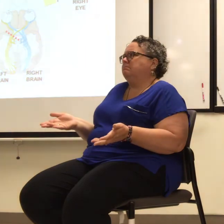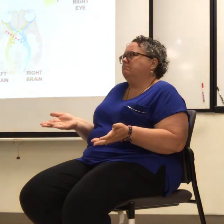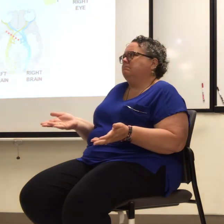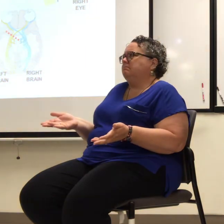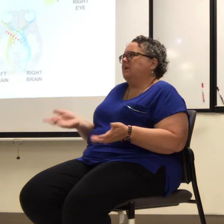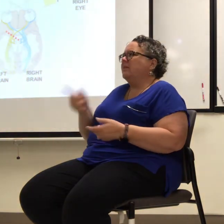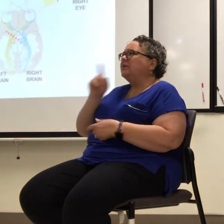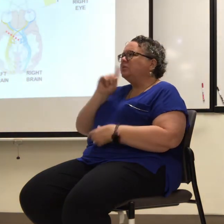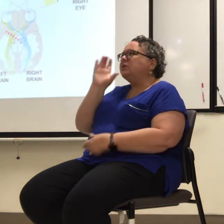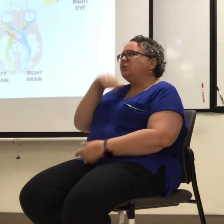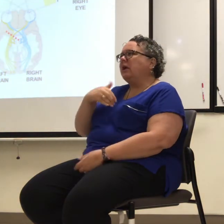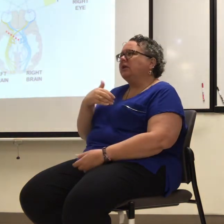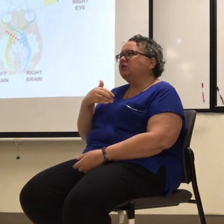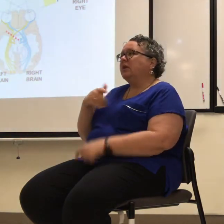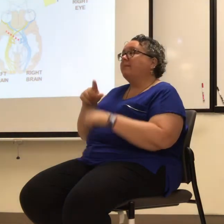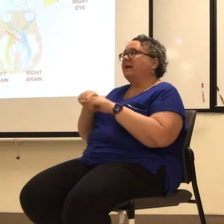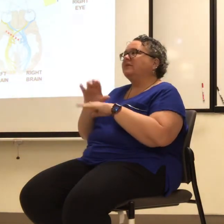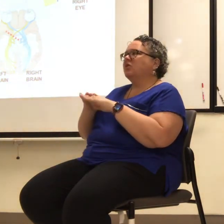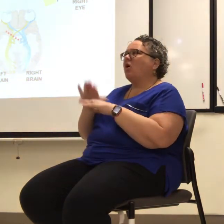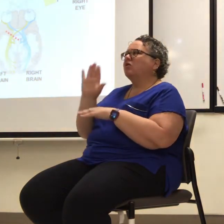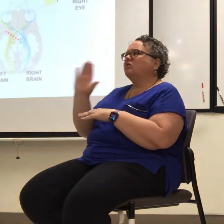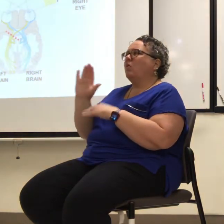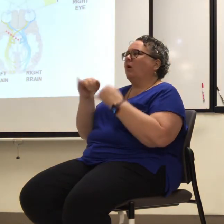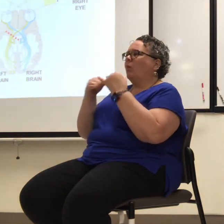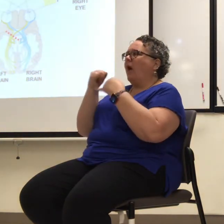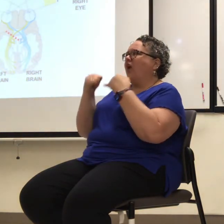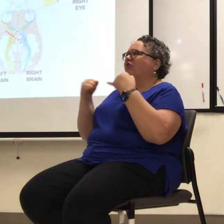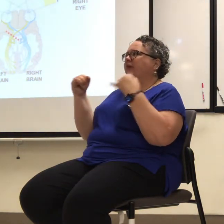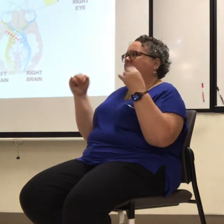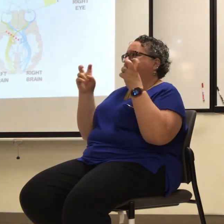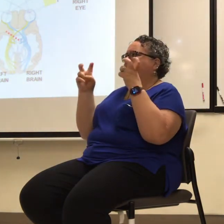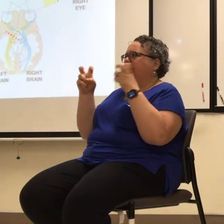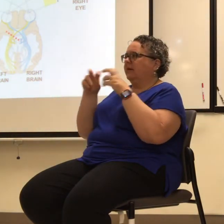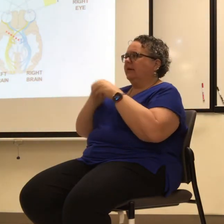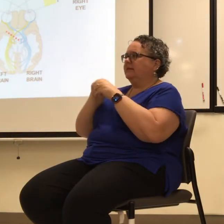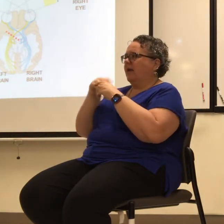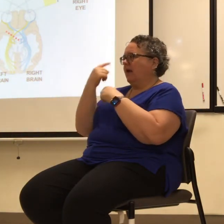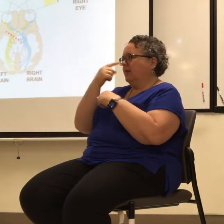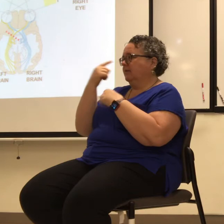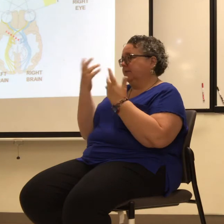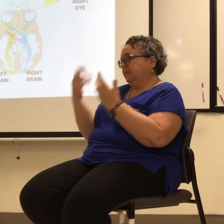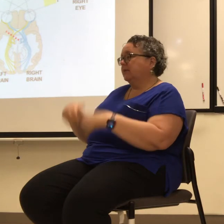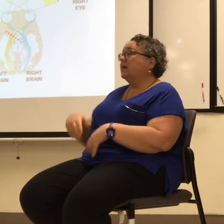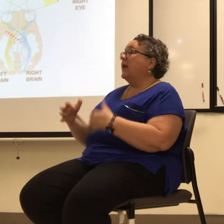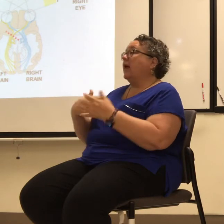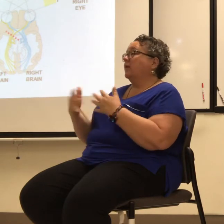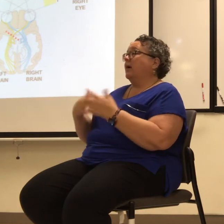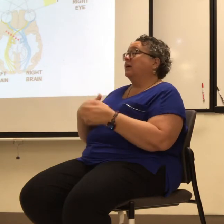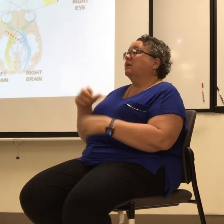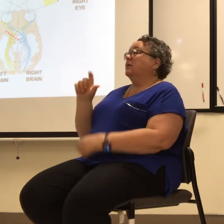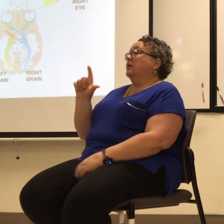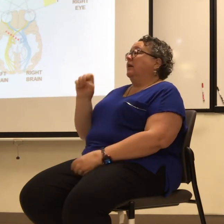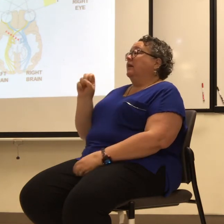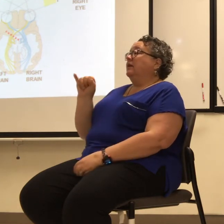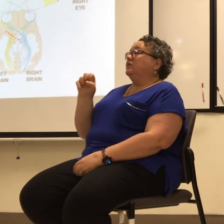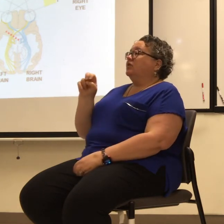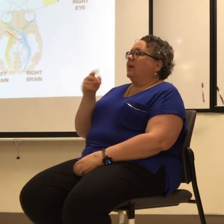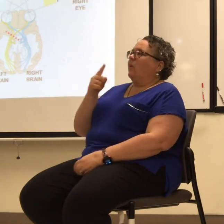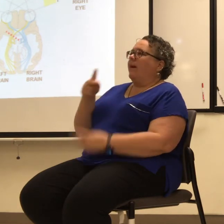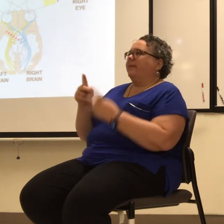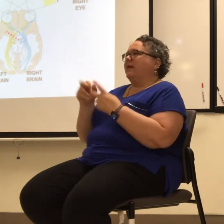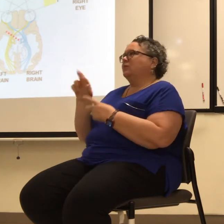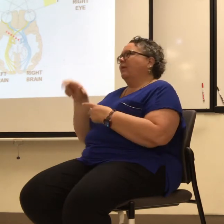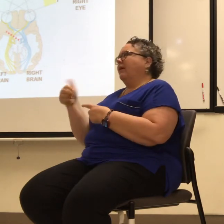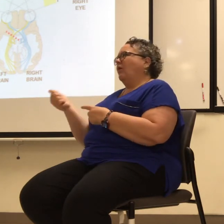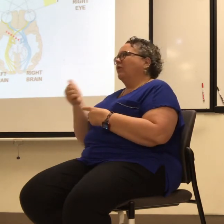But it's very strange based on the wiring there, that's the case. Okay, well anyways, lesion in one place or the other,